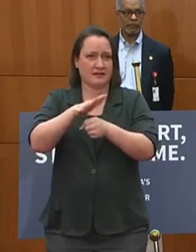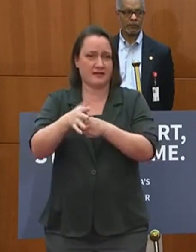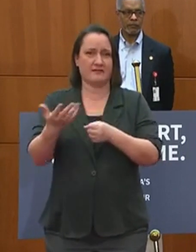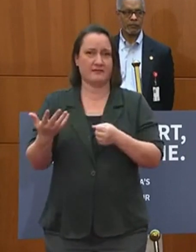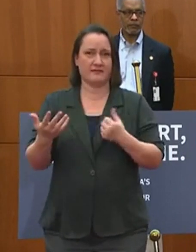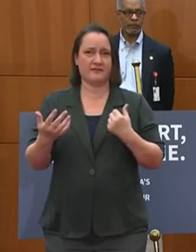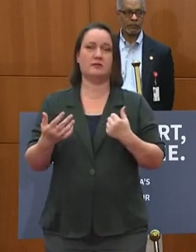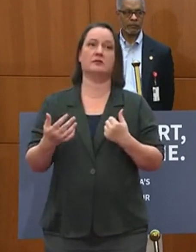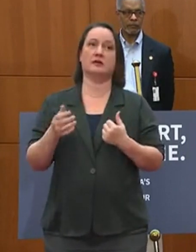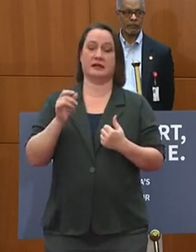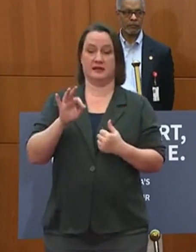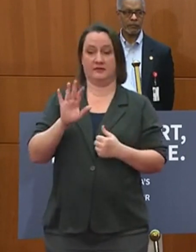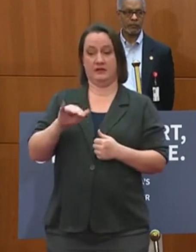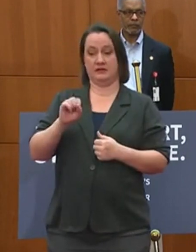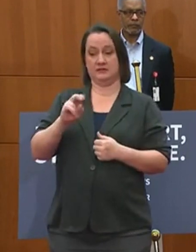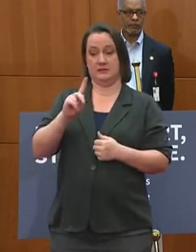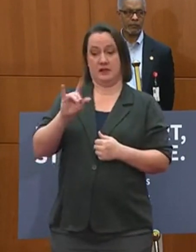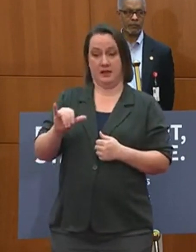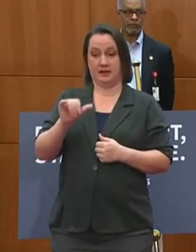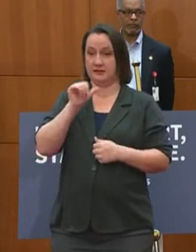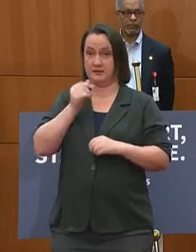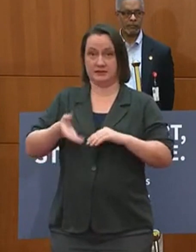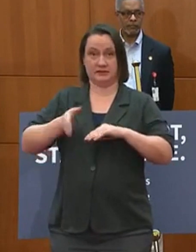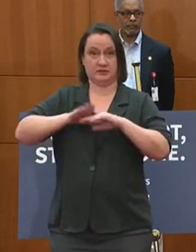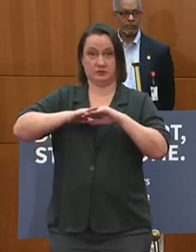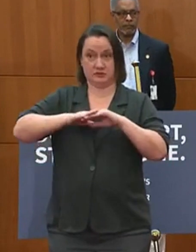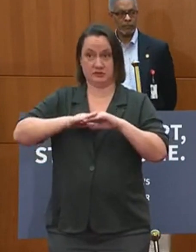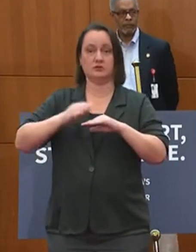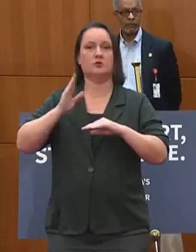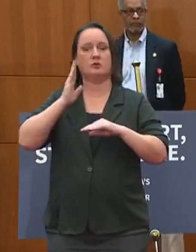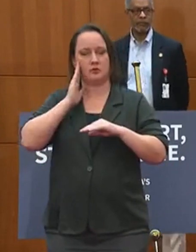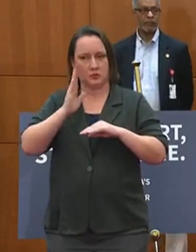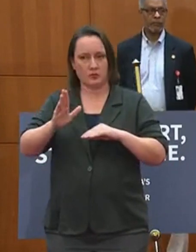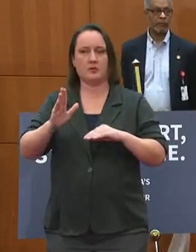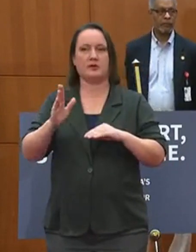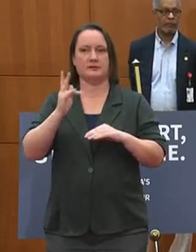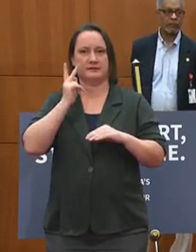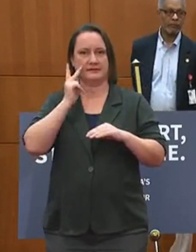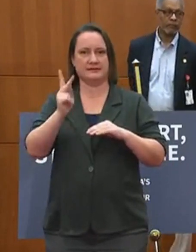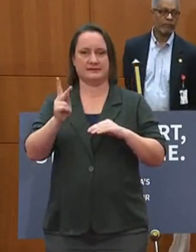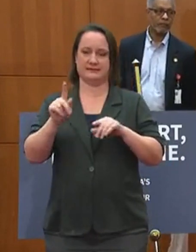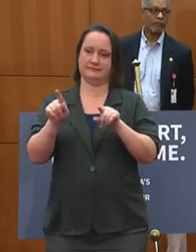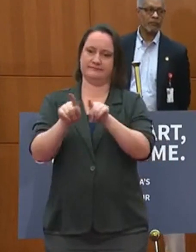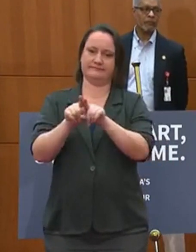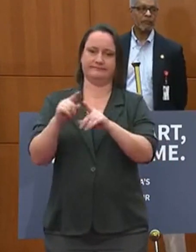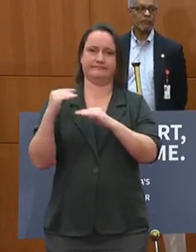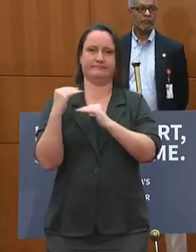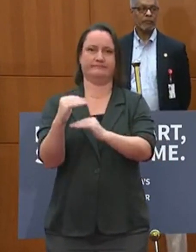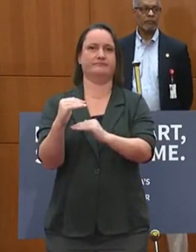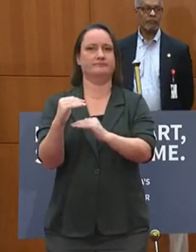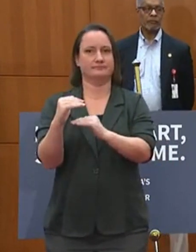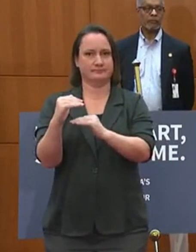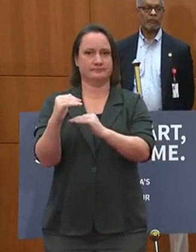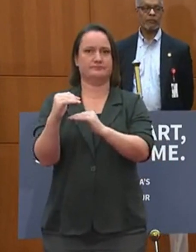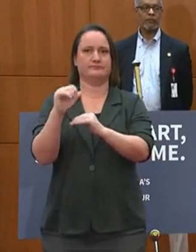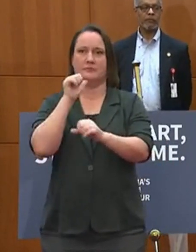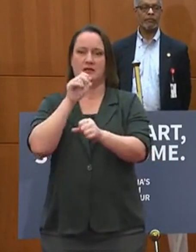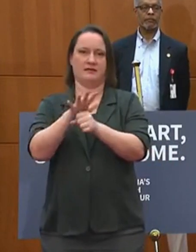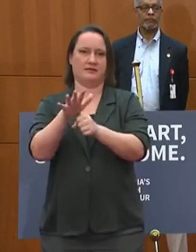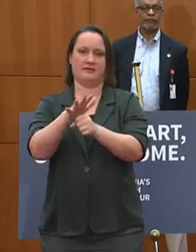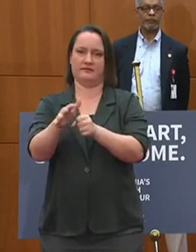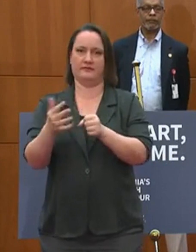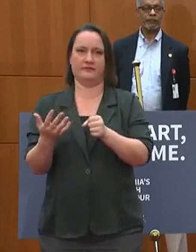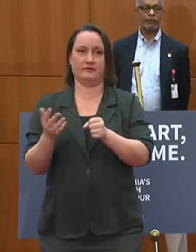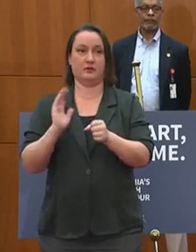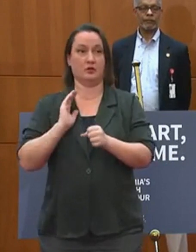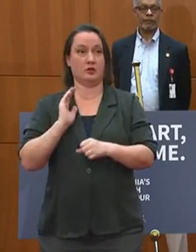is, if that supply does not increase, we will indeed have that same constraint. The goal is to have